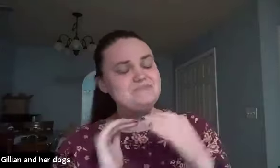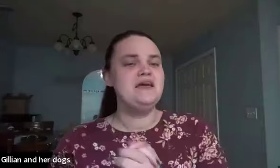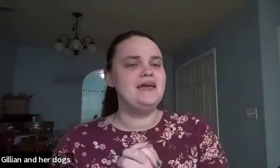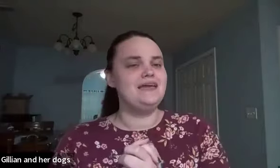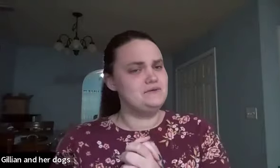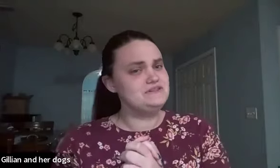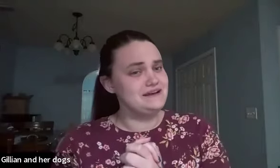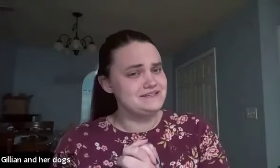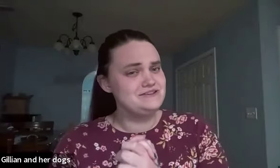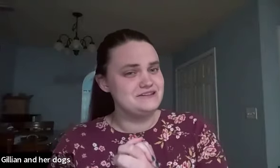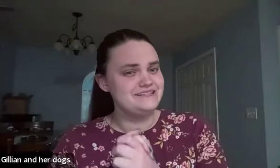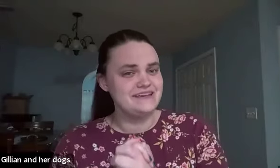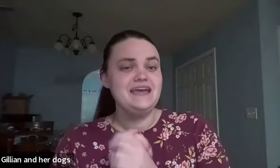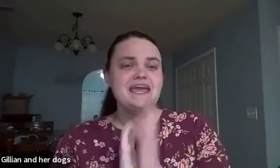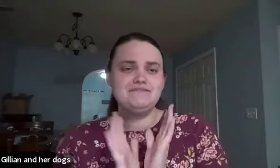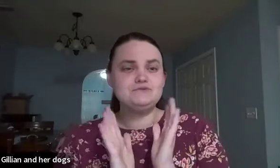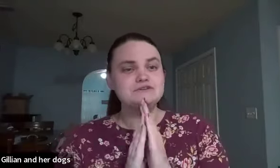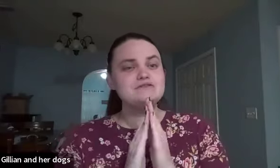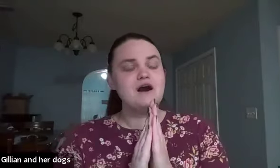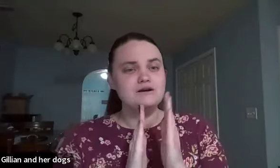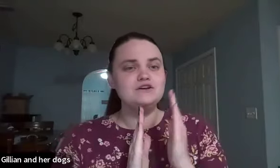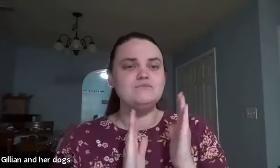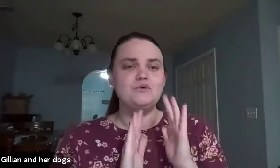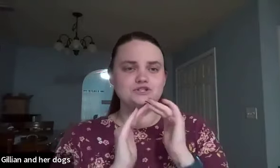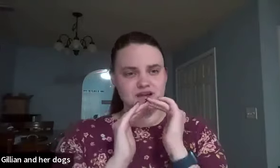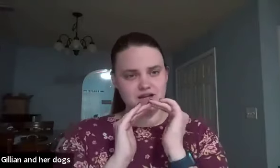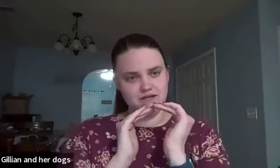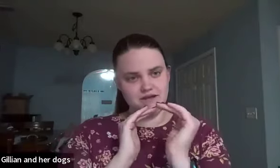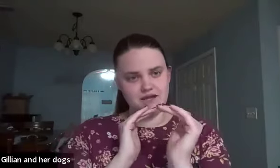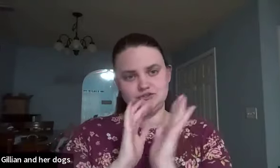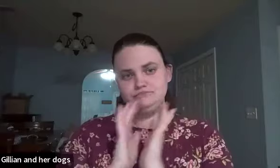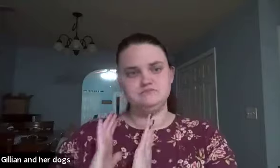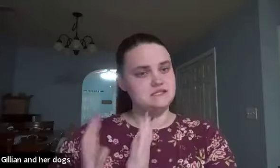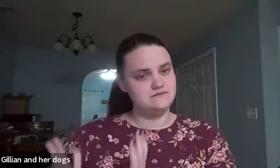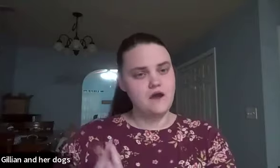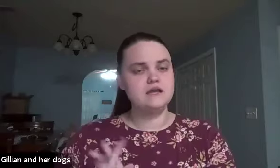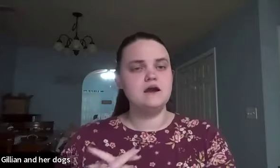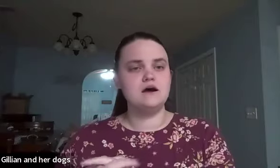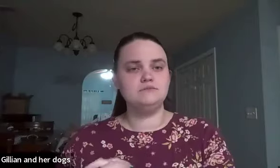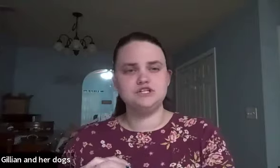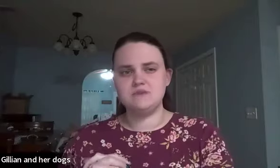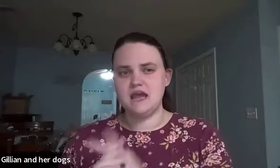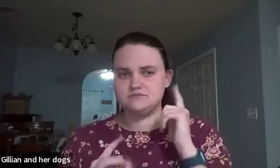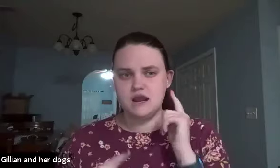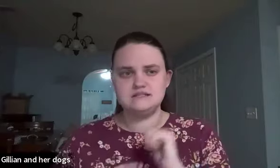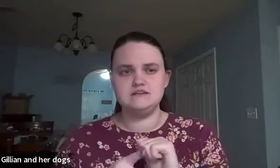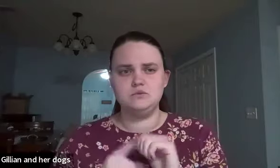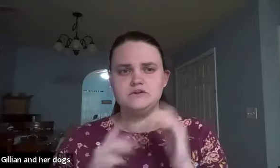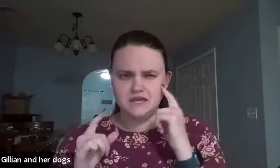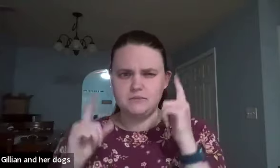am, it comes a lot easier than you think. If you are a little more just kind of like a natural, that's fine. You just may have to practice a little more thinking